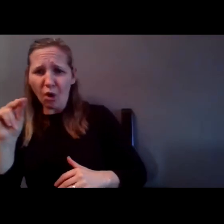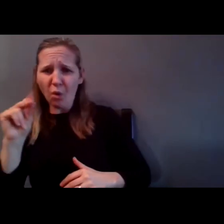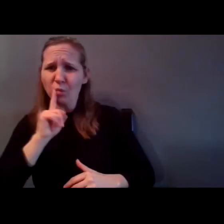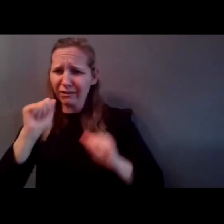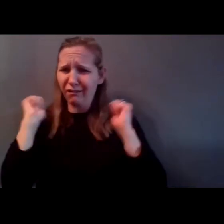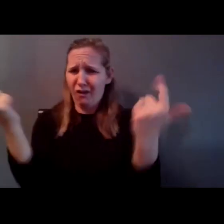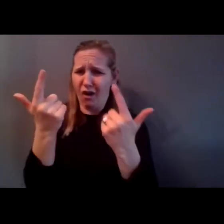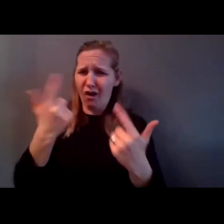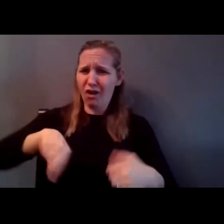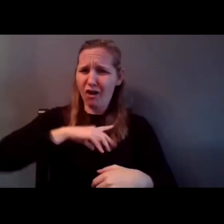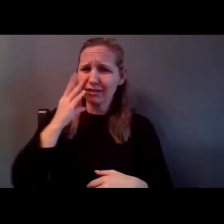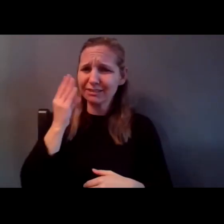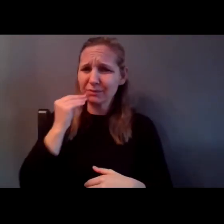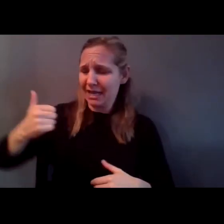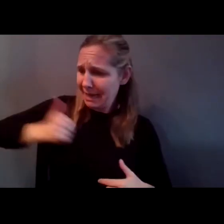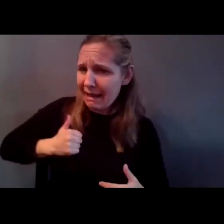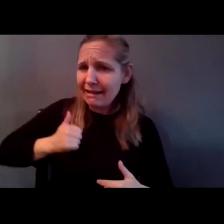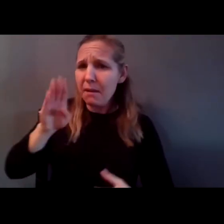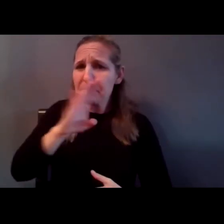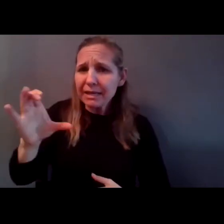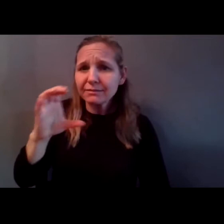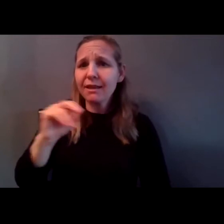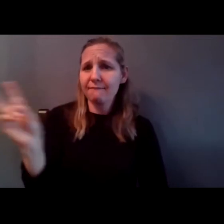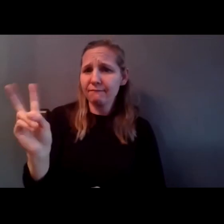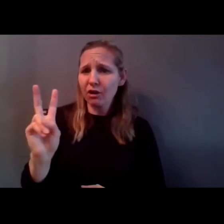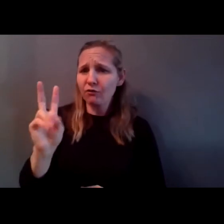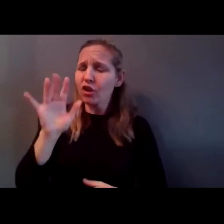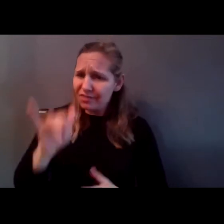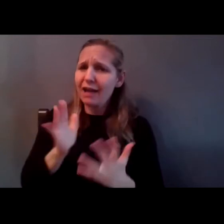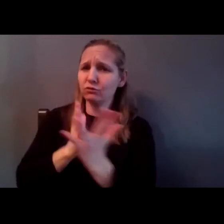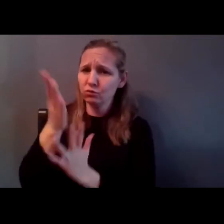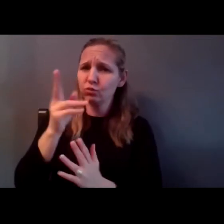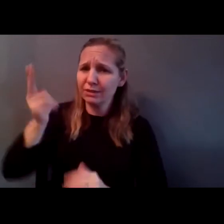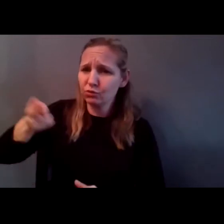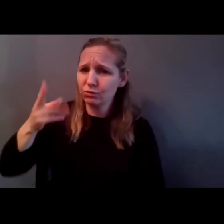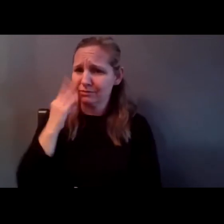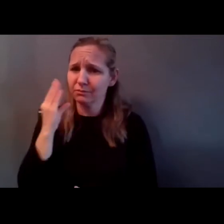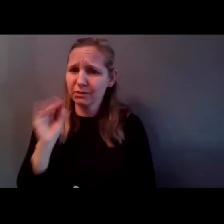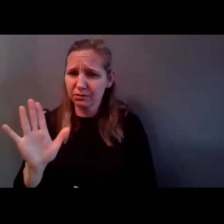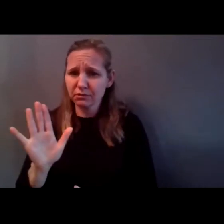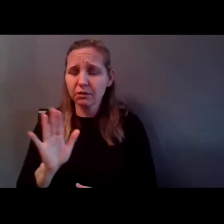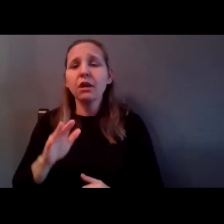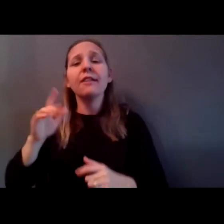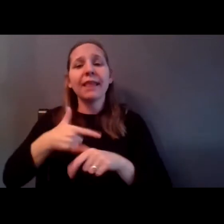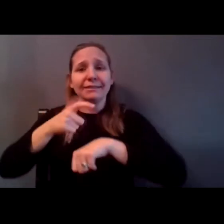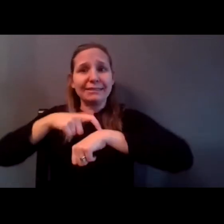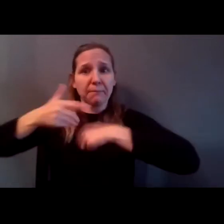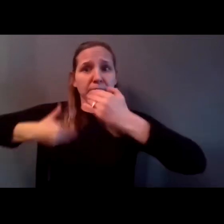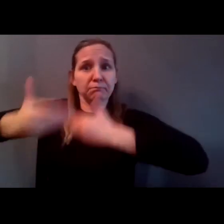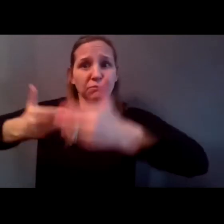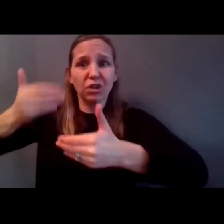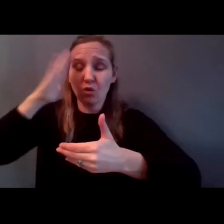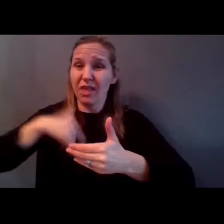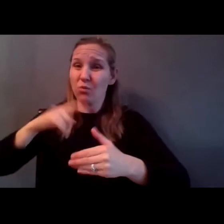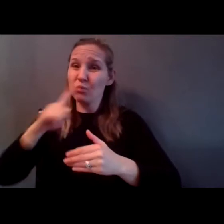experience. It's a British Columbia and it's a Vancouver experience. So as we fast forward, we weren't citizens in our own land